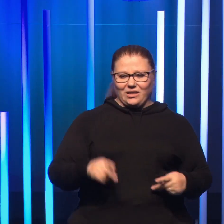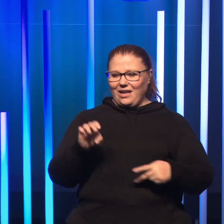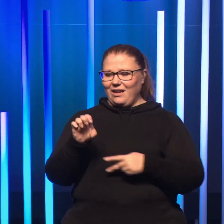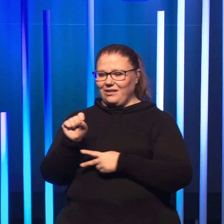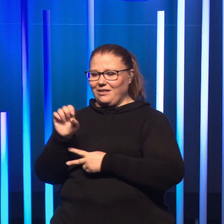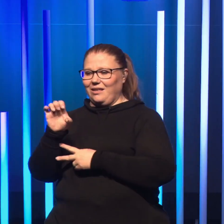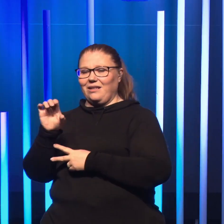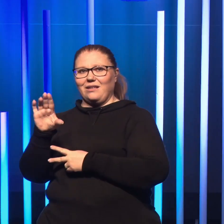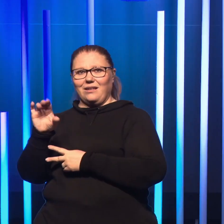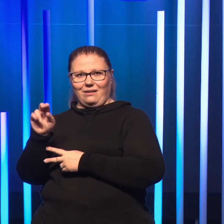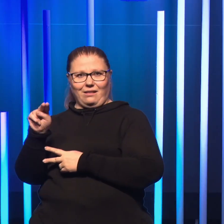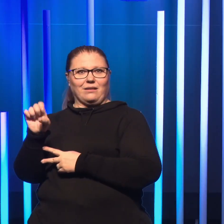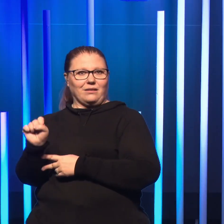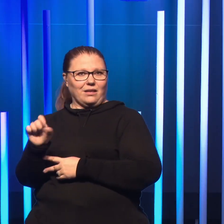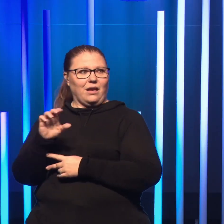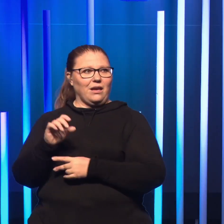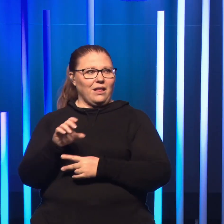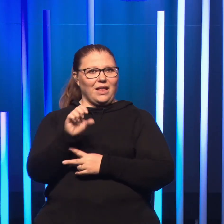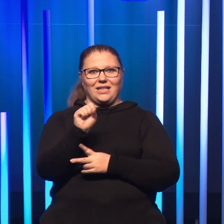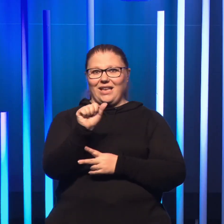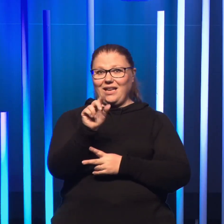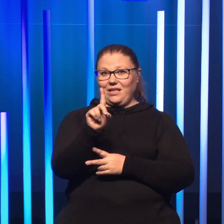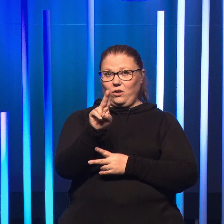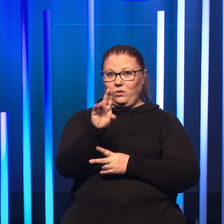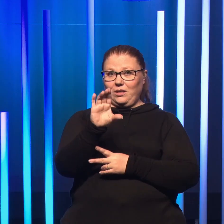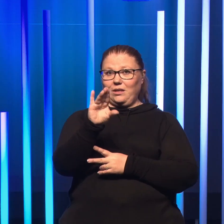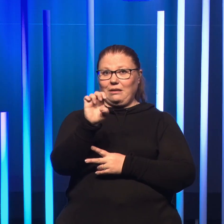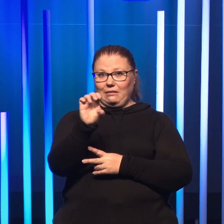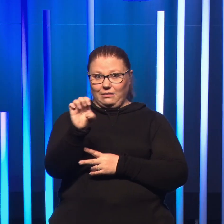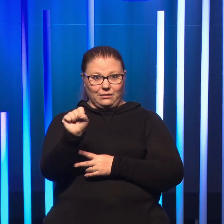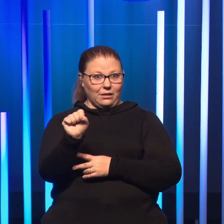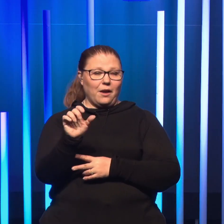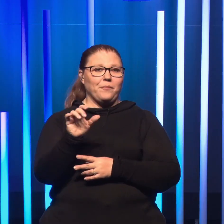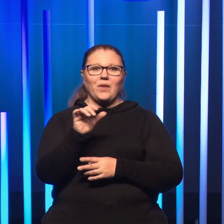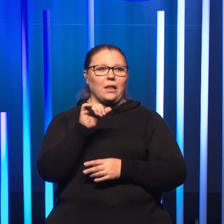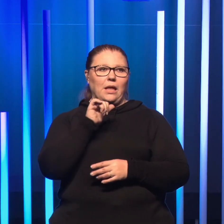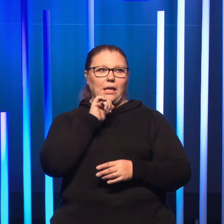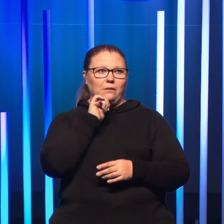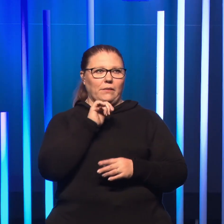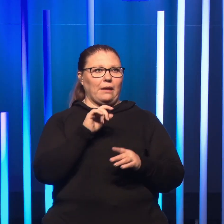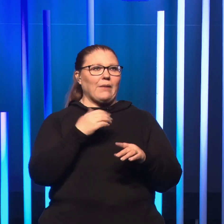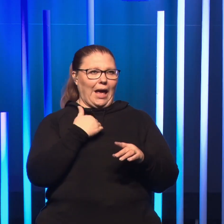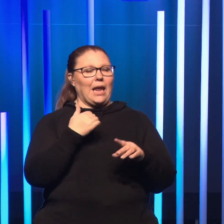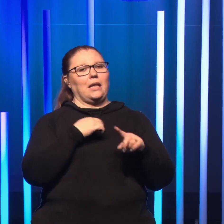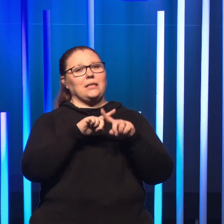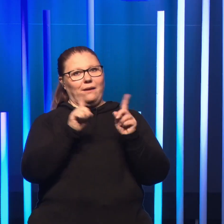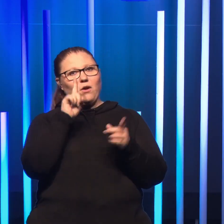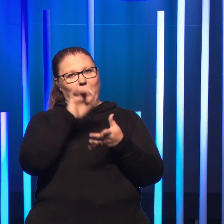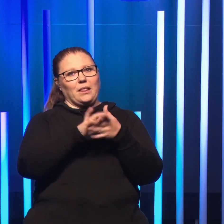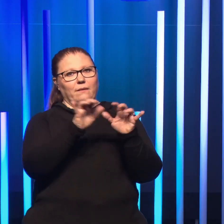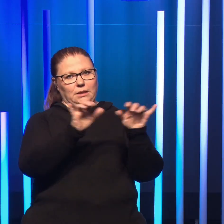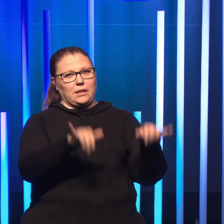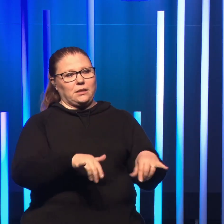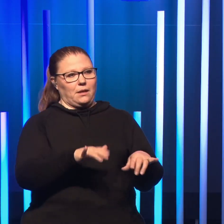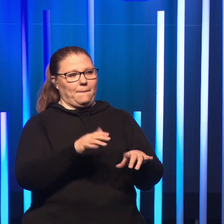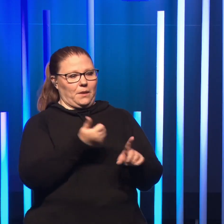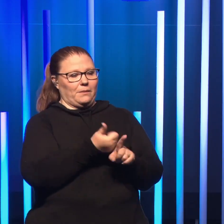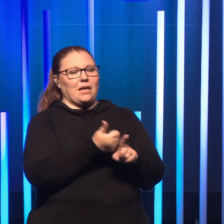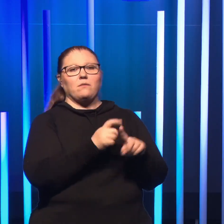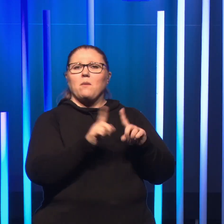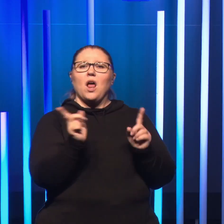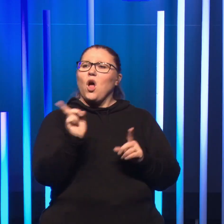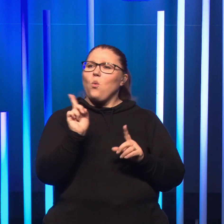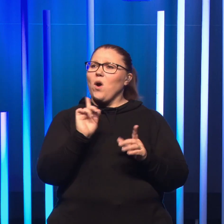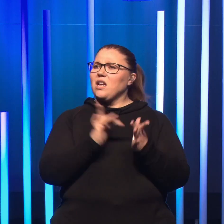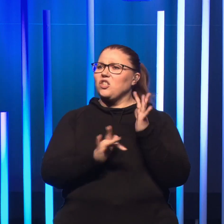way of thinking, the Sadducees, they were kind of a group of aristocrats. They really weren't into renewal, totally different. Like, where did Jesus fit